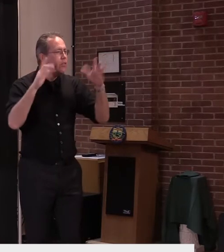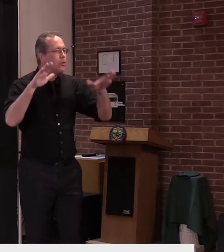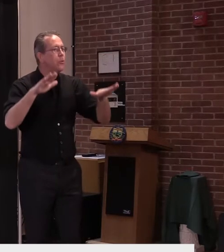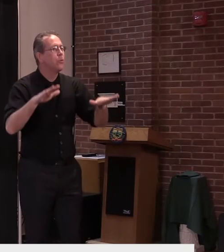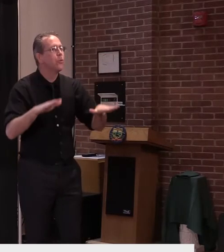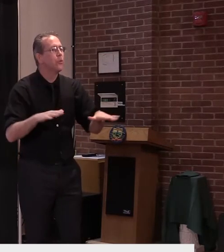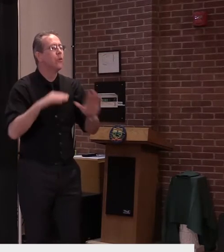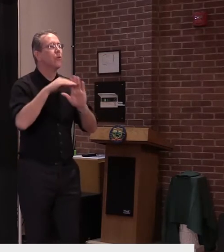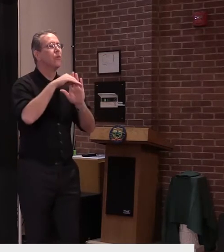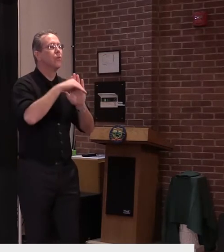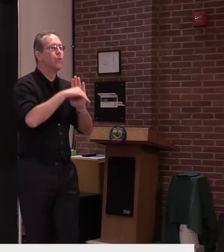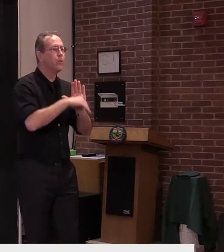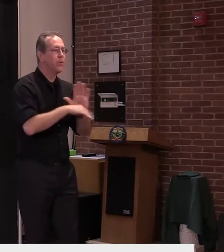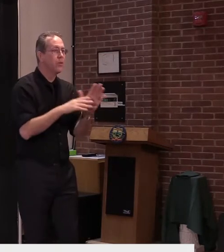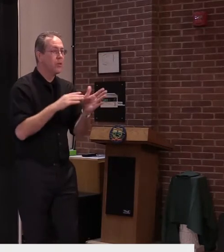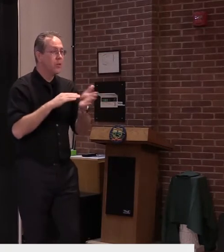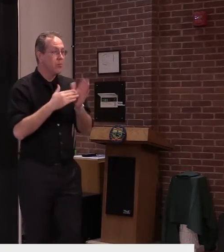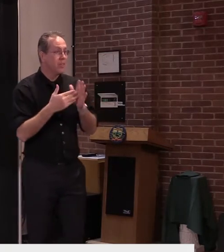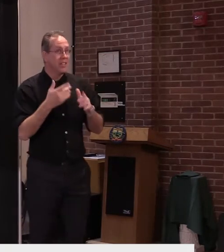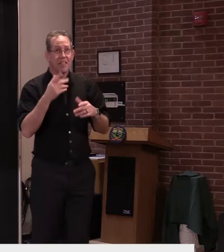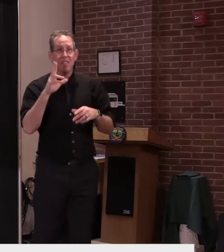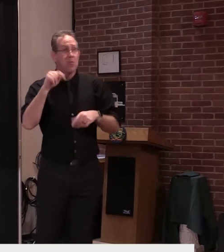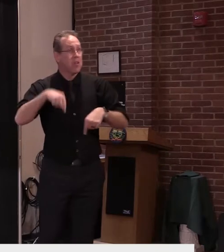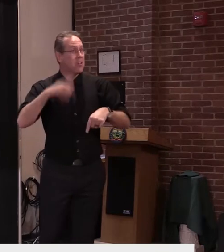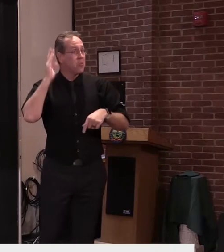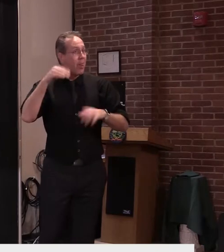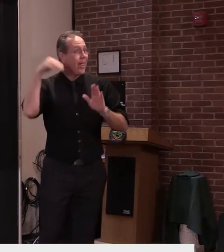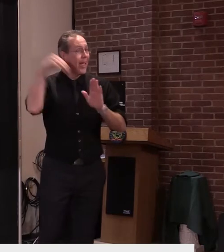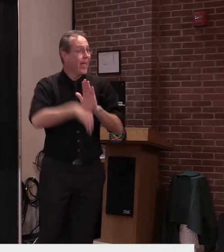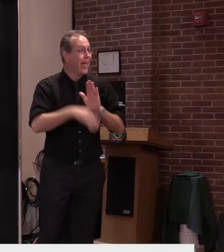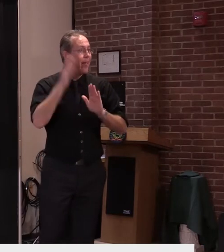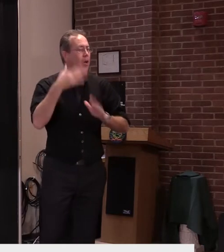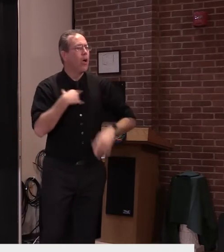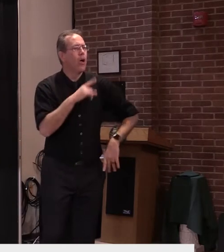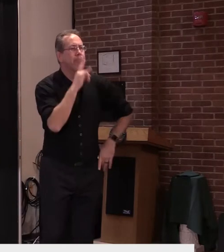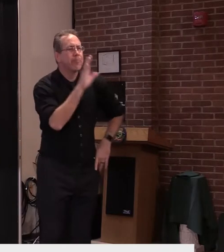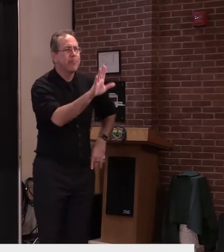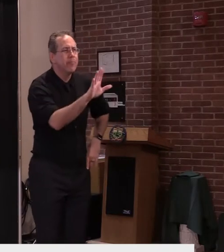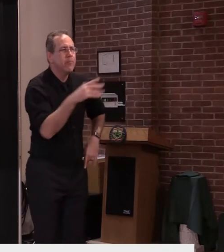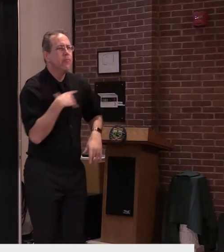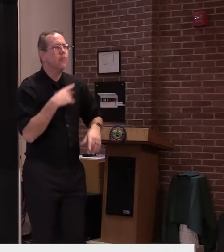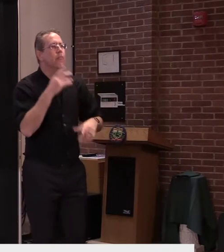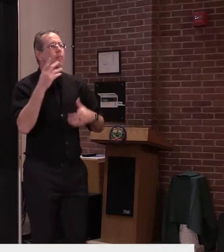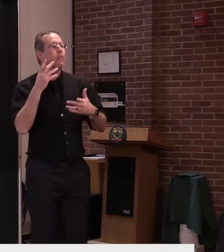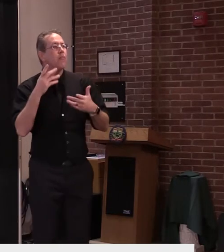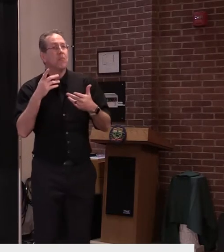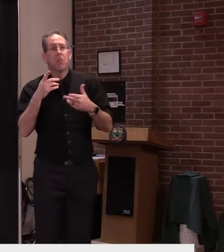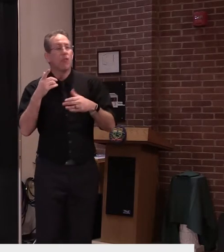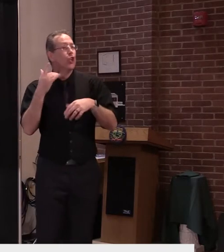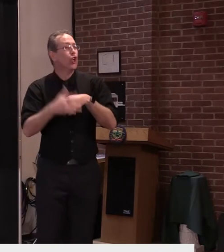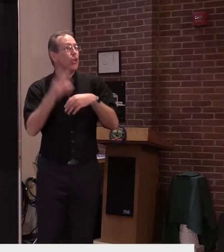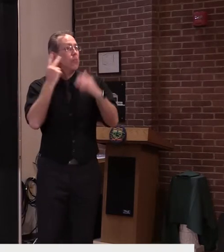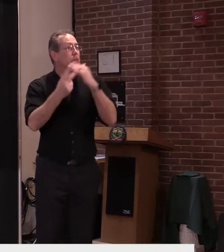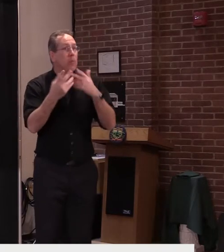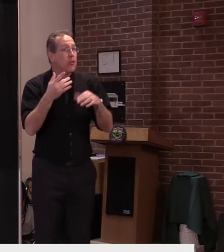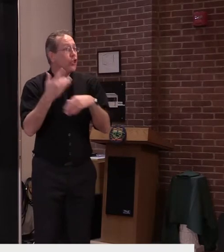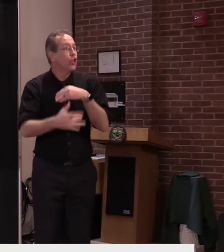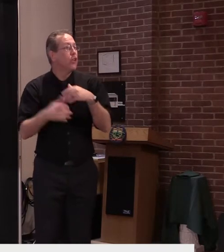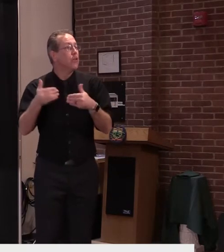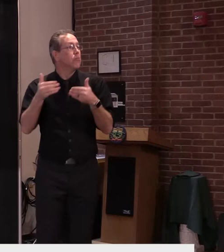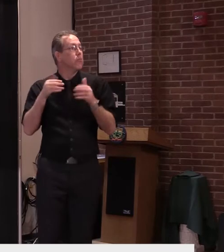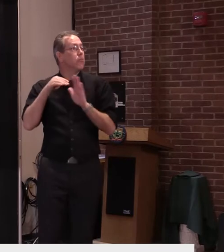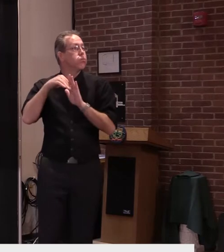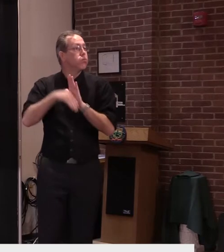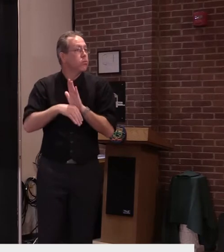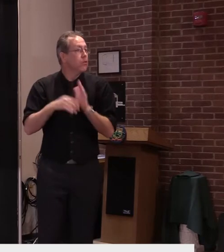happen uniformly across the country. Some places have had Omicron earlier than others. Some places have different profiles in terms of